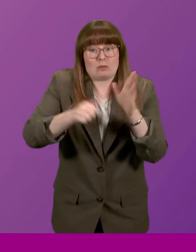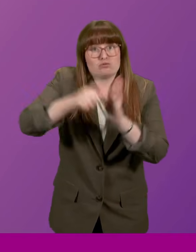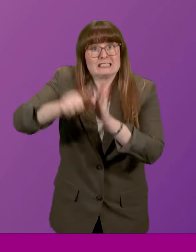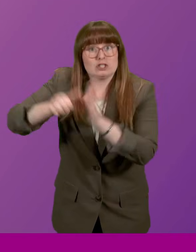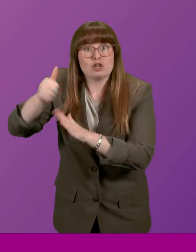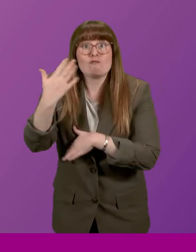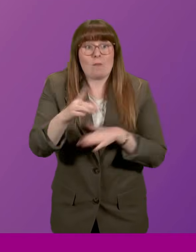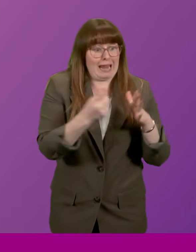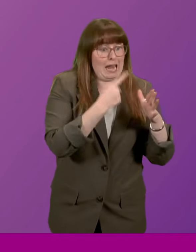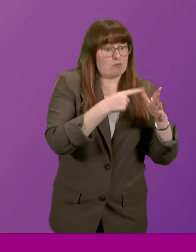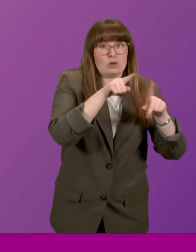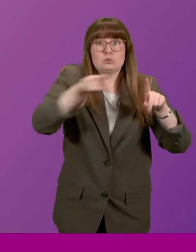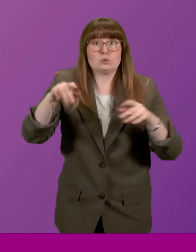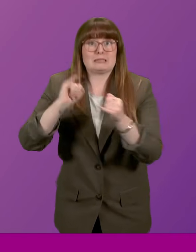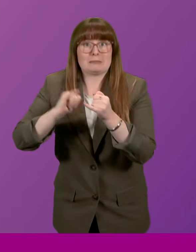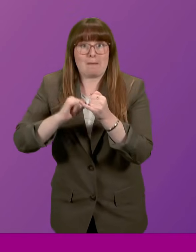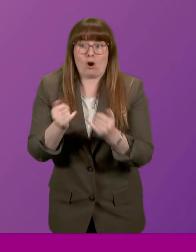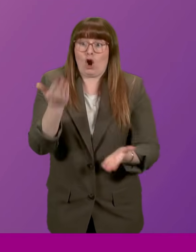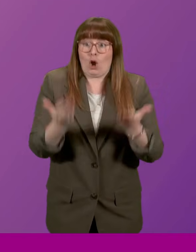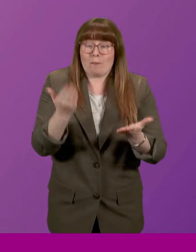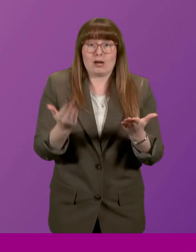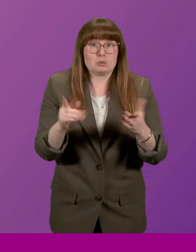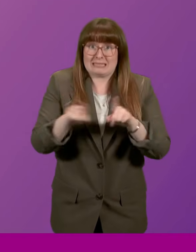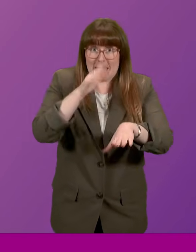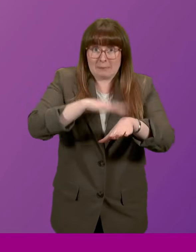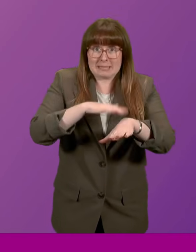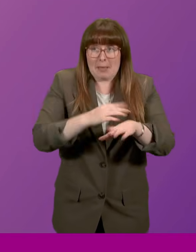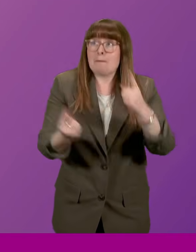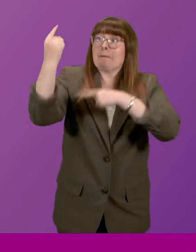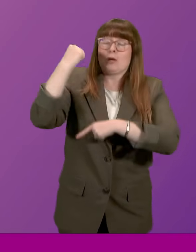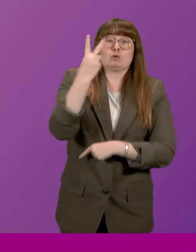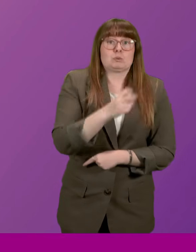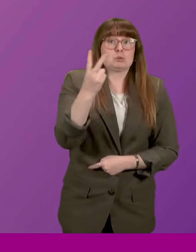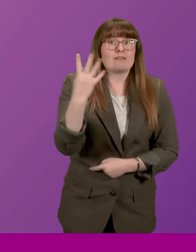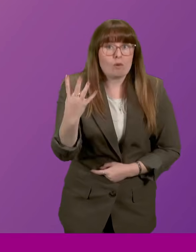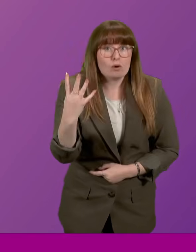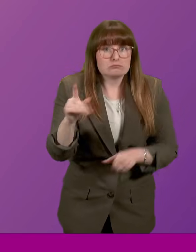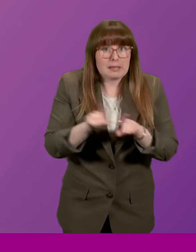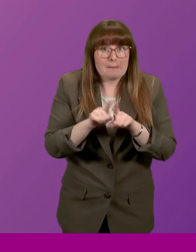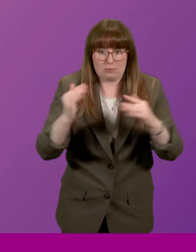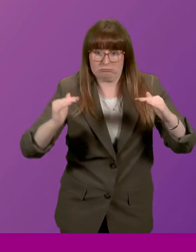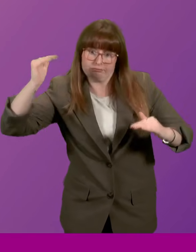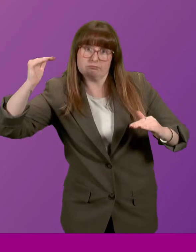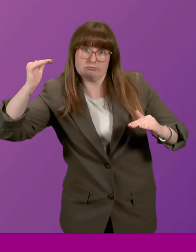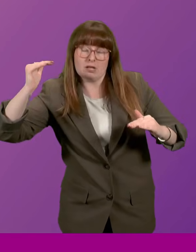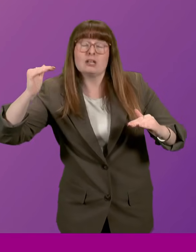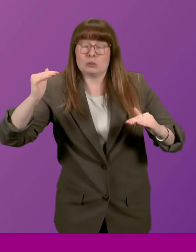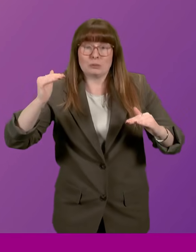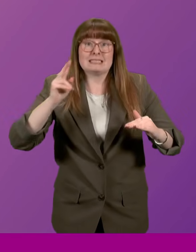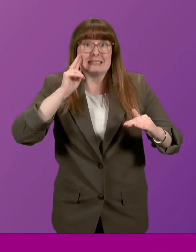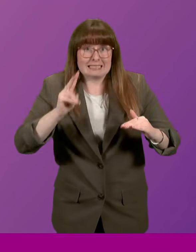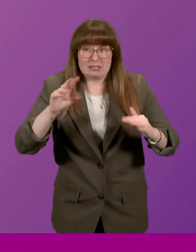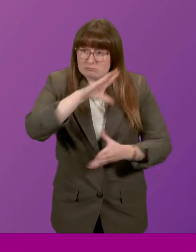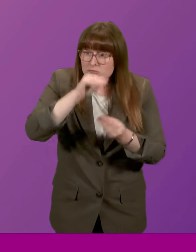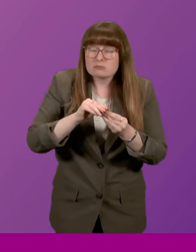from April to September compared to the same period in 2024. We are now seeing the total list size